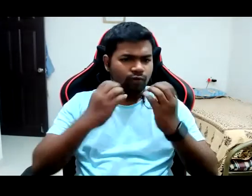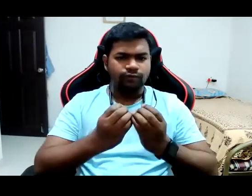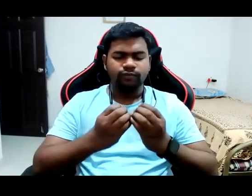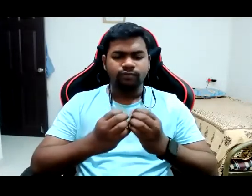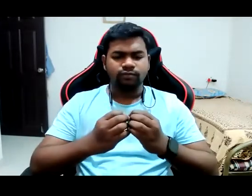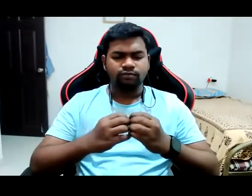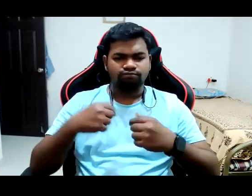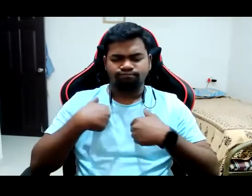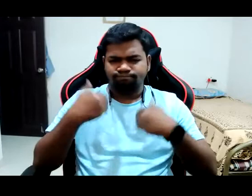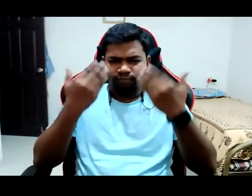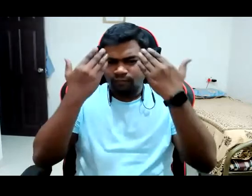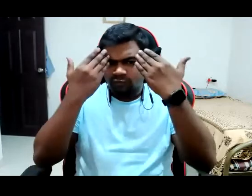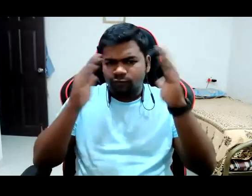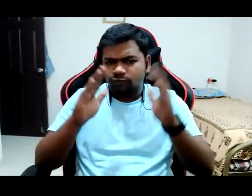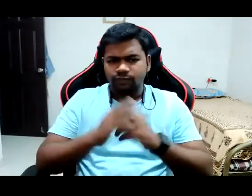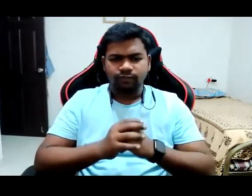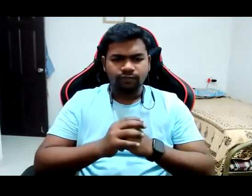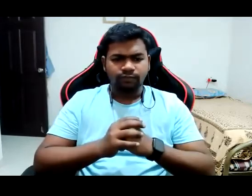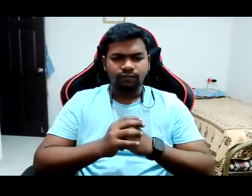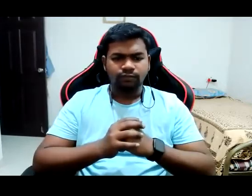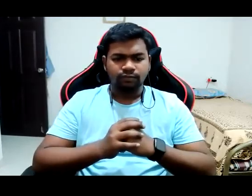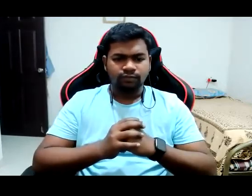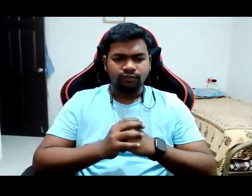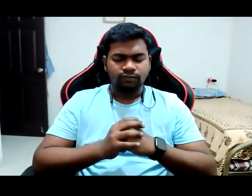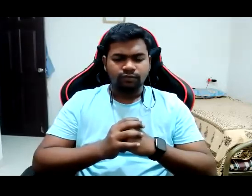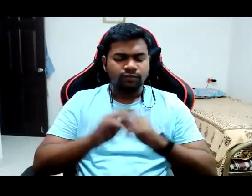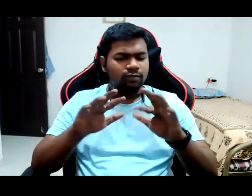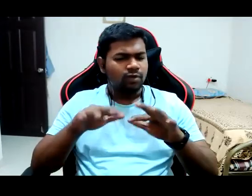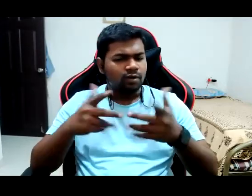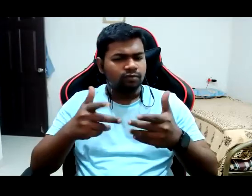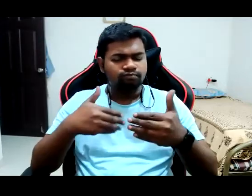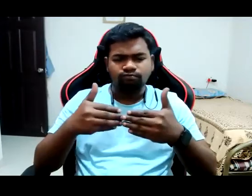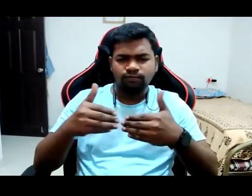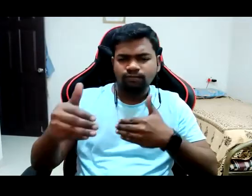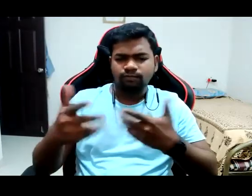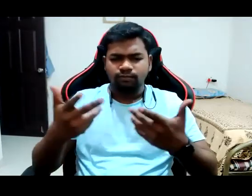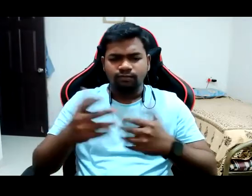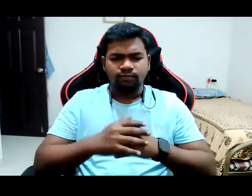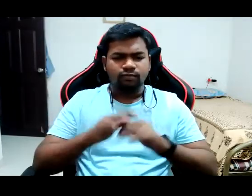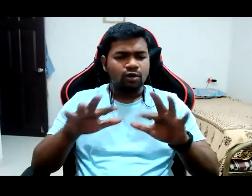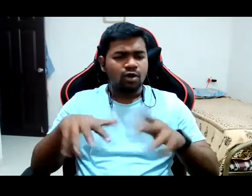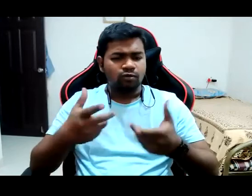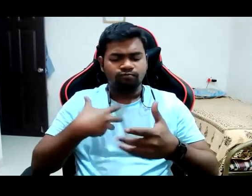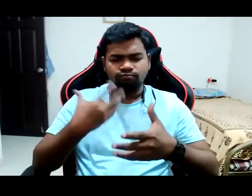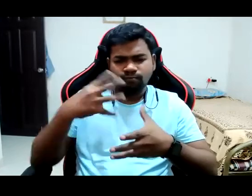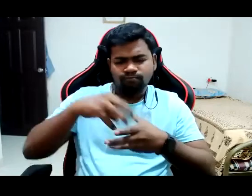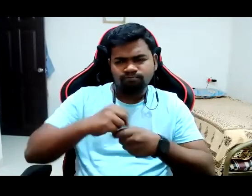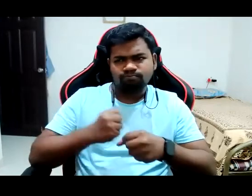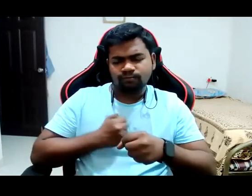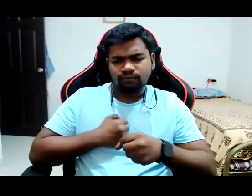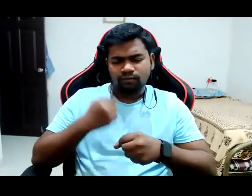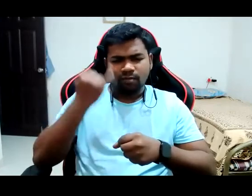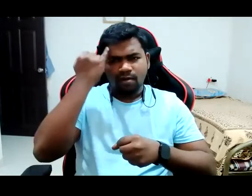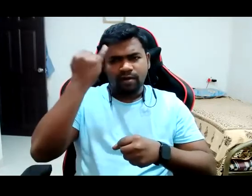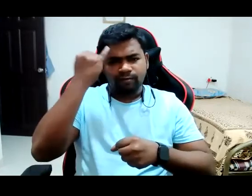have no idea, um, how to go about with it, or how to contribute my idea